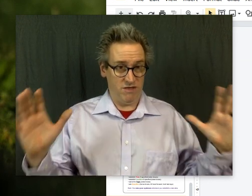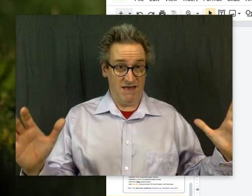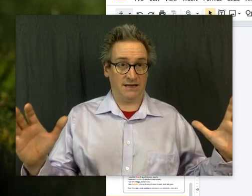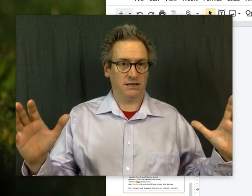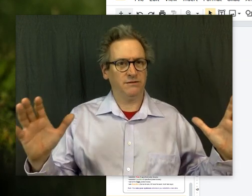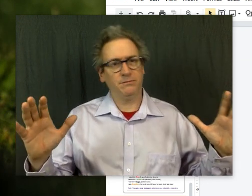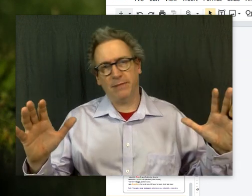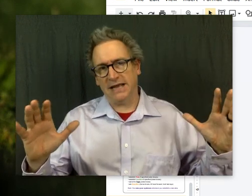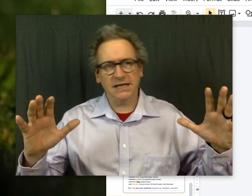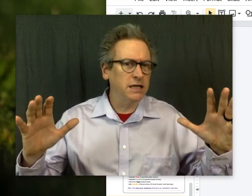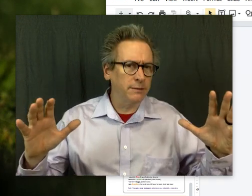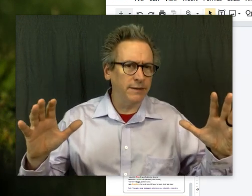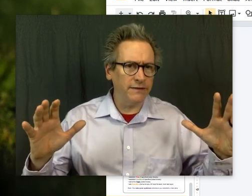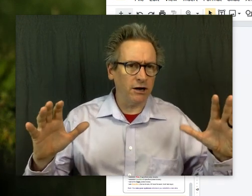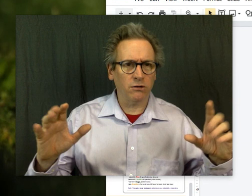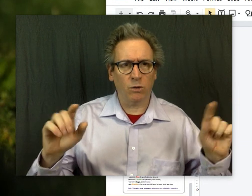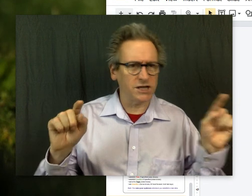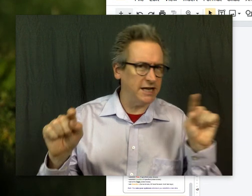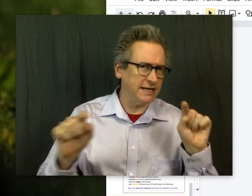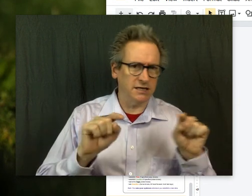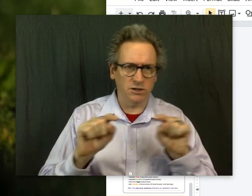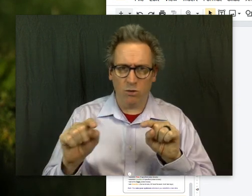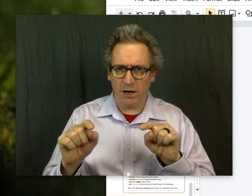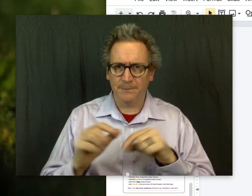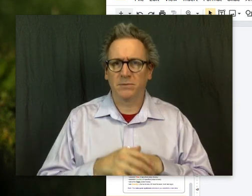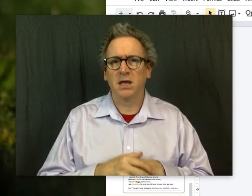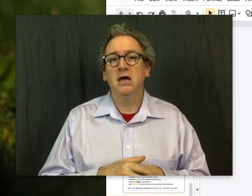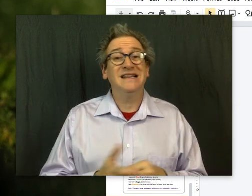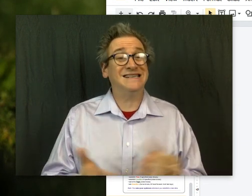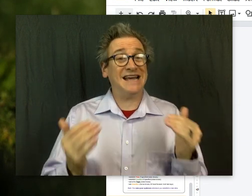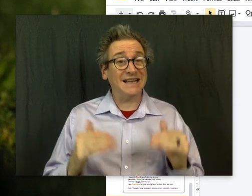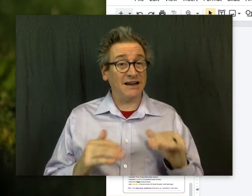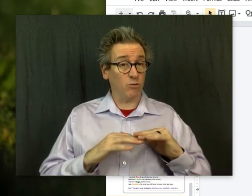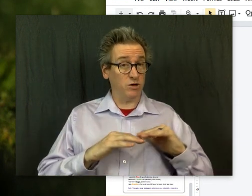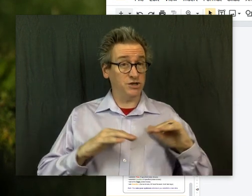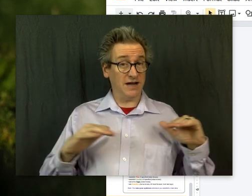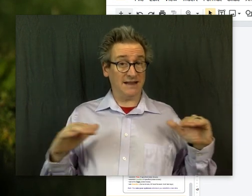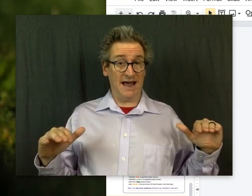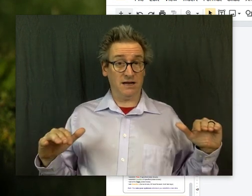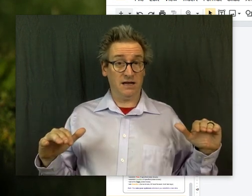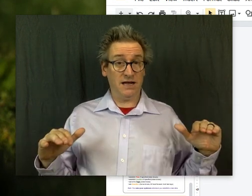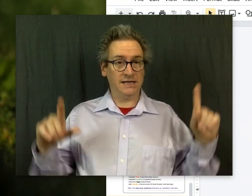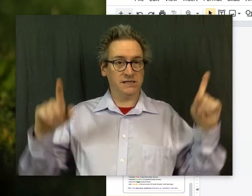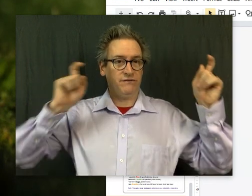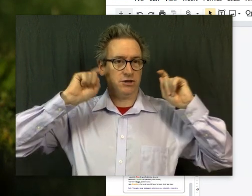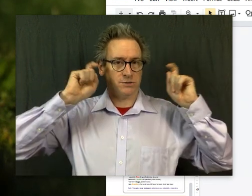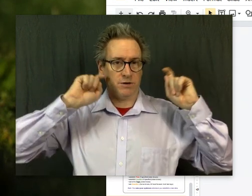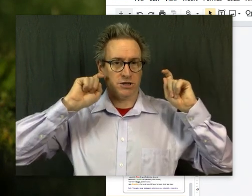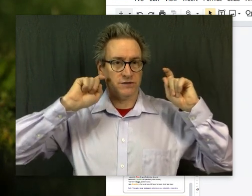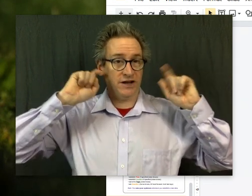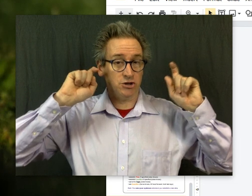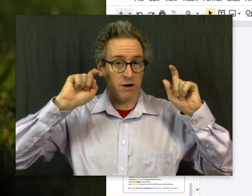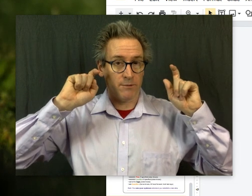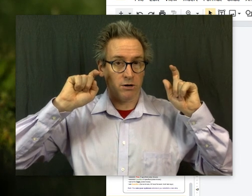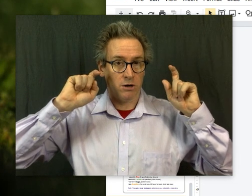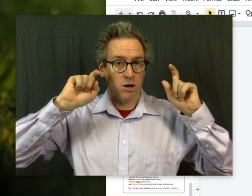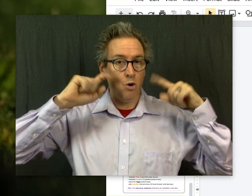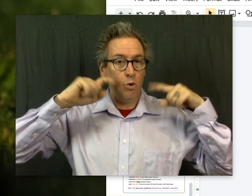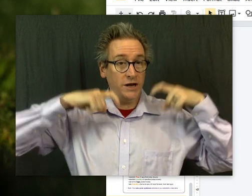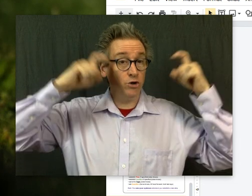so that. Pacing a little bit in there, what's connected to what. The second layer, once you've got that, is facial expressions, facial